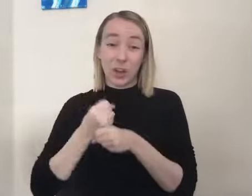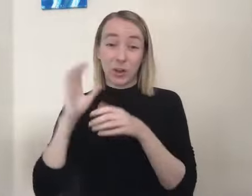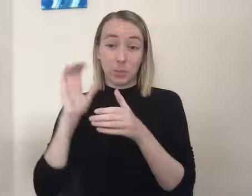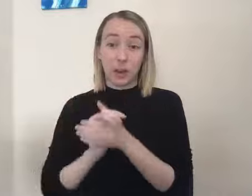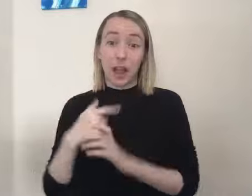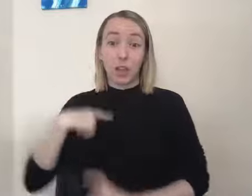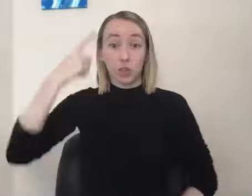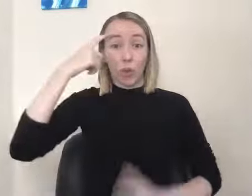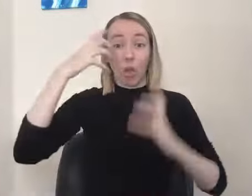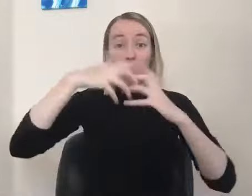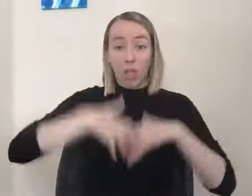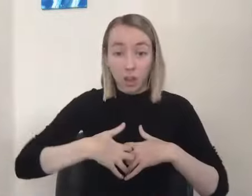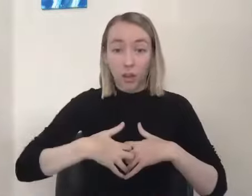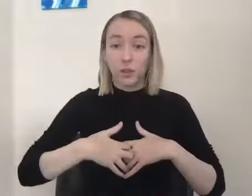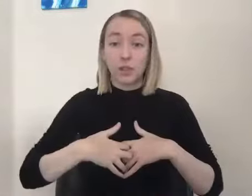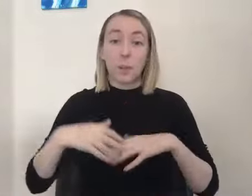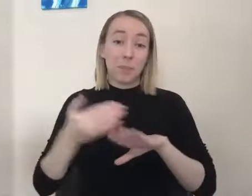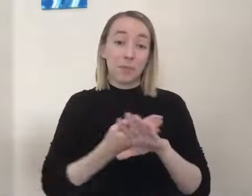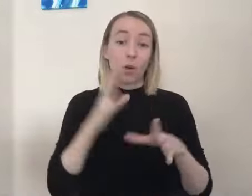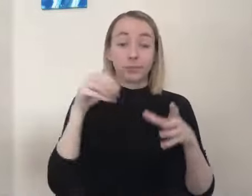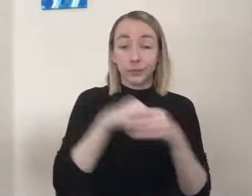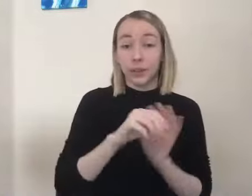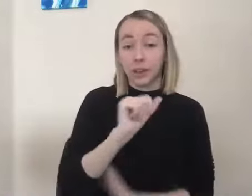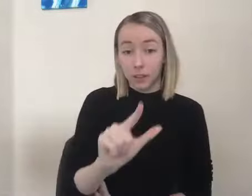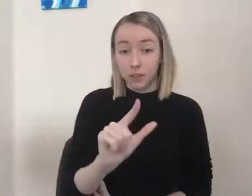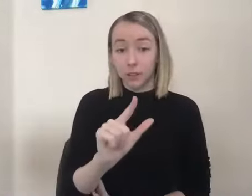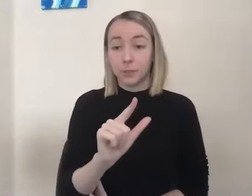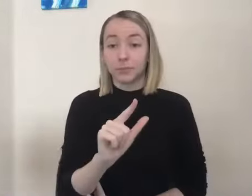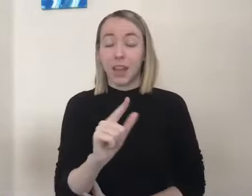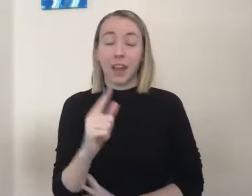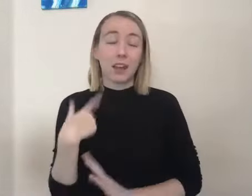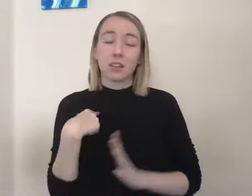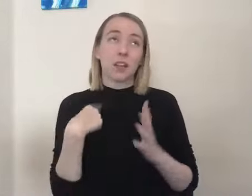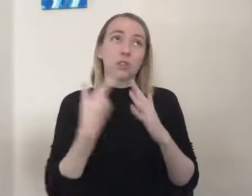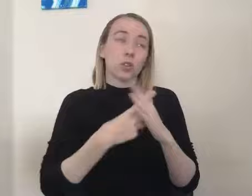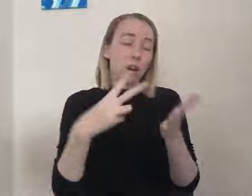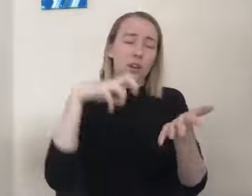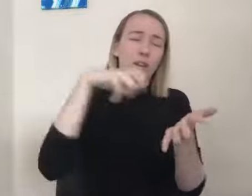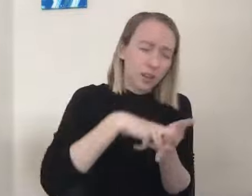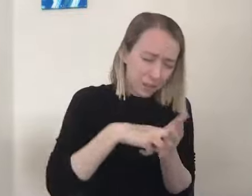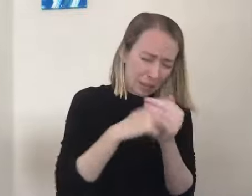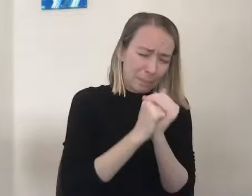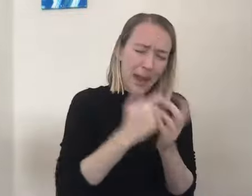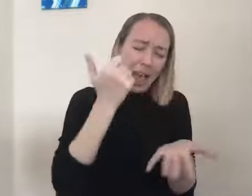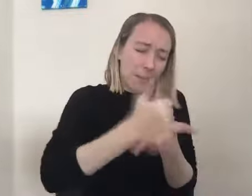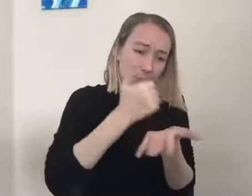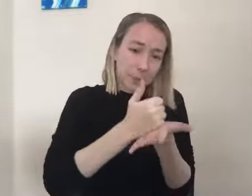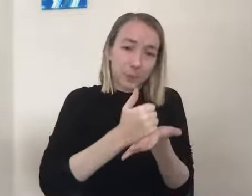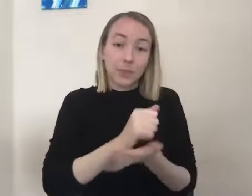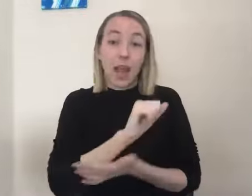of his life. And I can realise today what came about in that first 6 years, because I had 2 mental breakdowns before